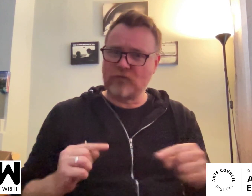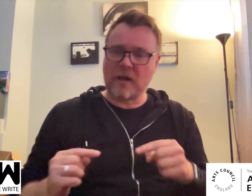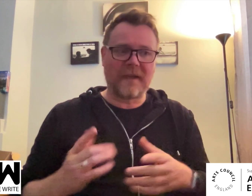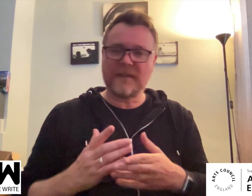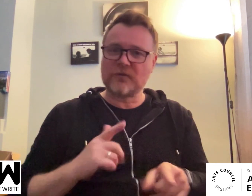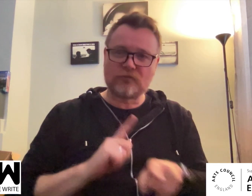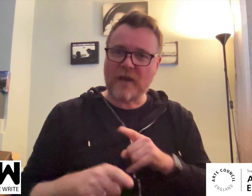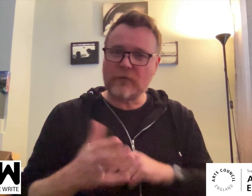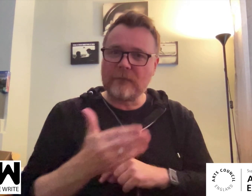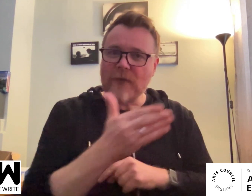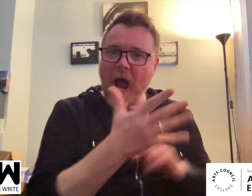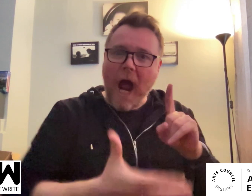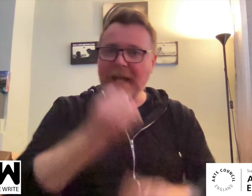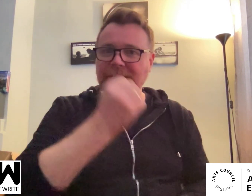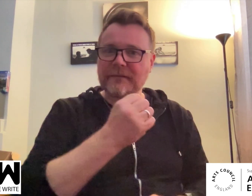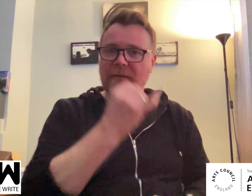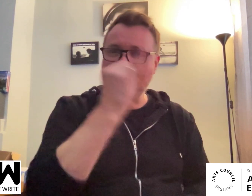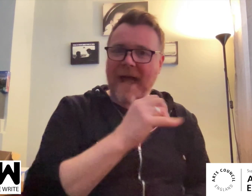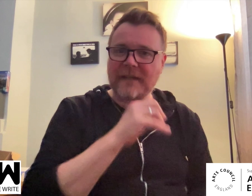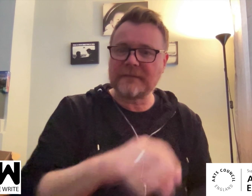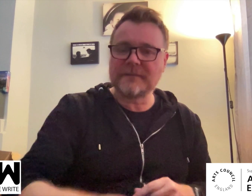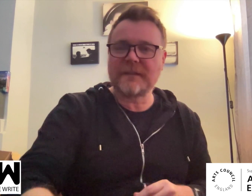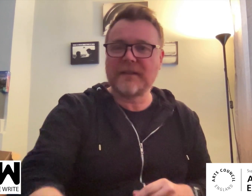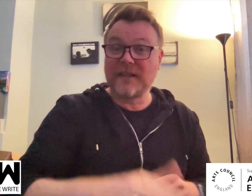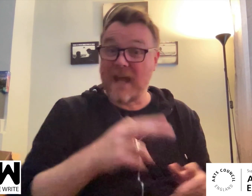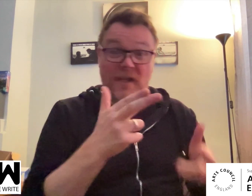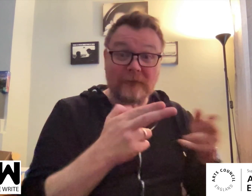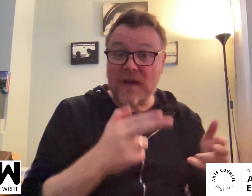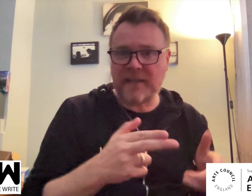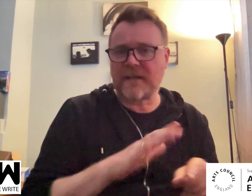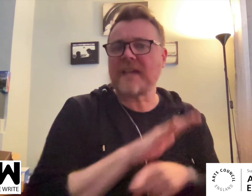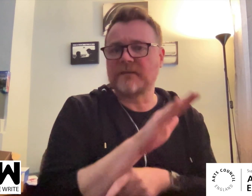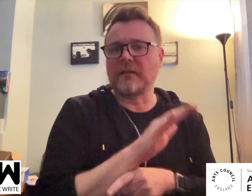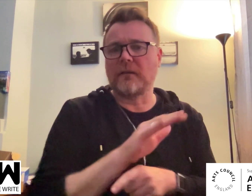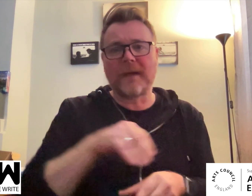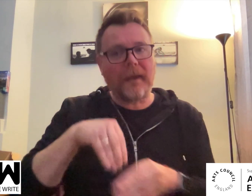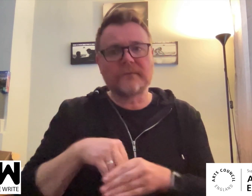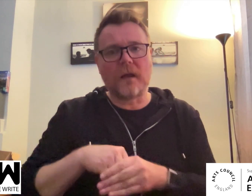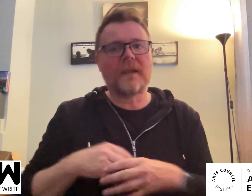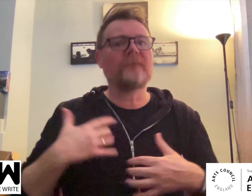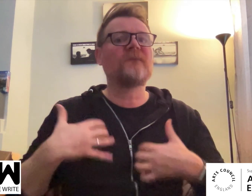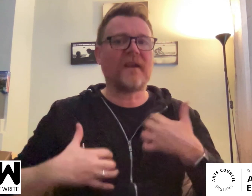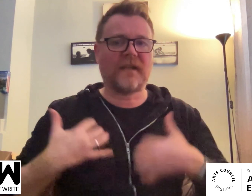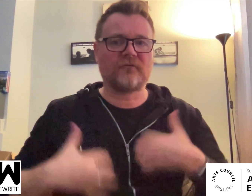Versus the external content of just going to kill the bad guy. The internal conflict is much more